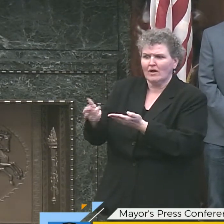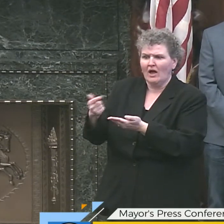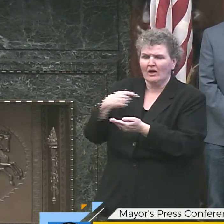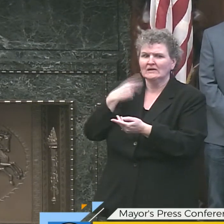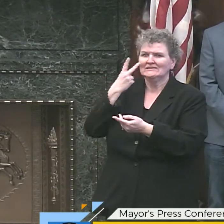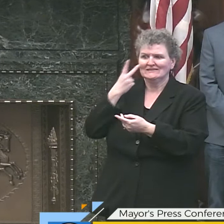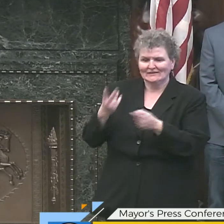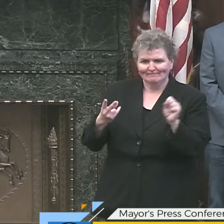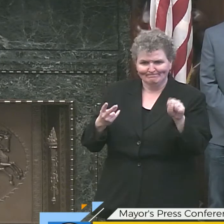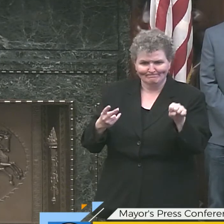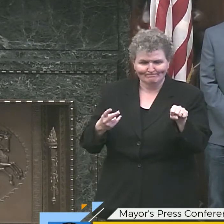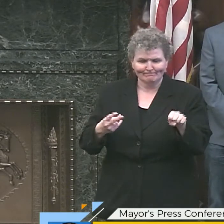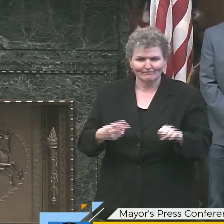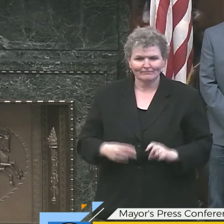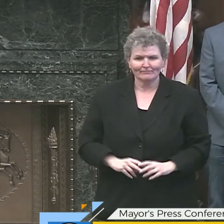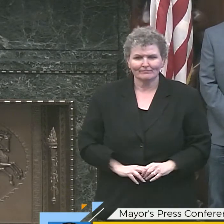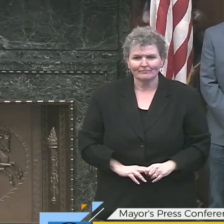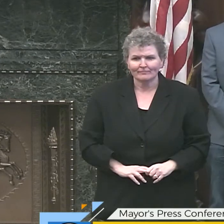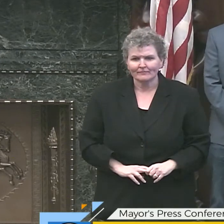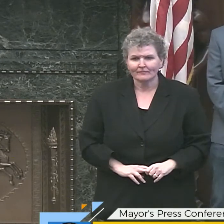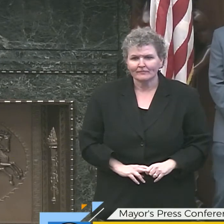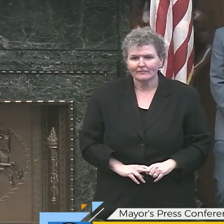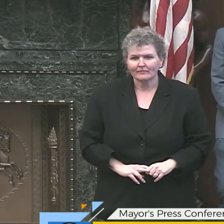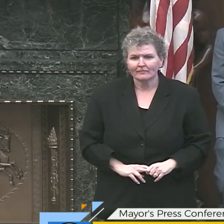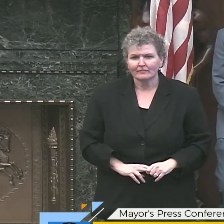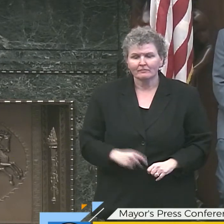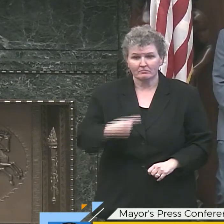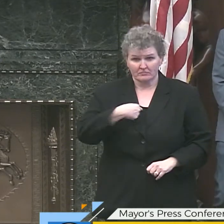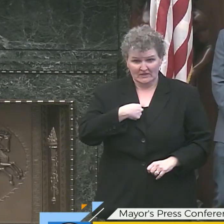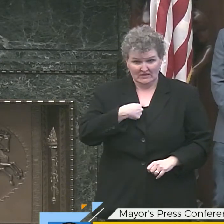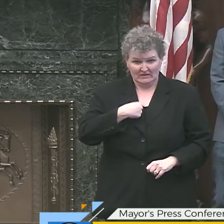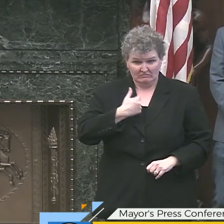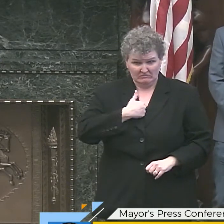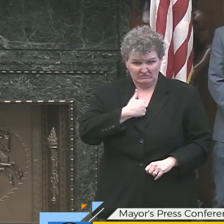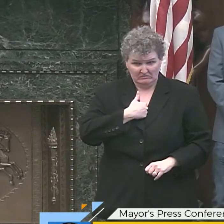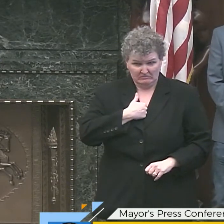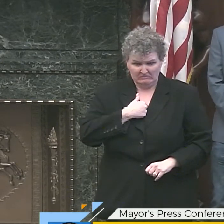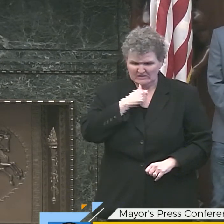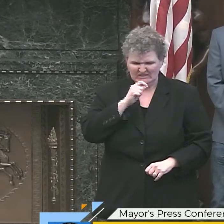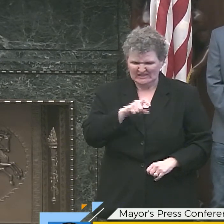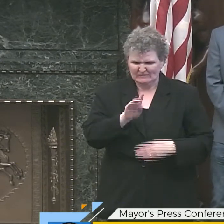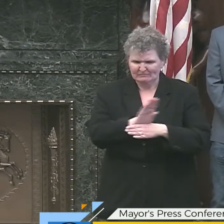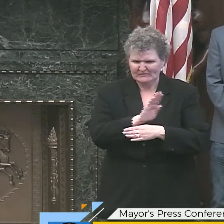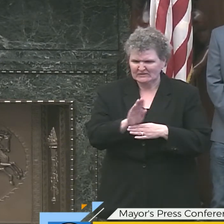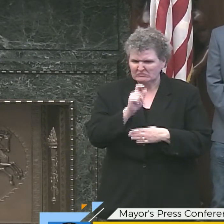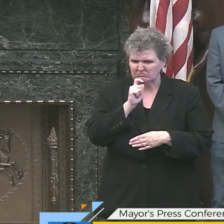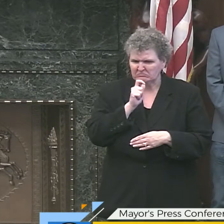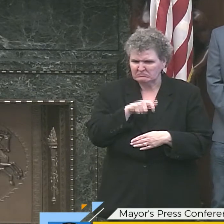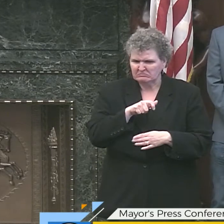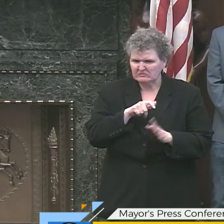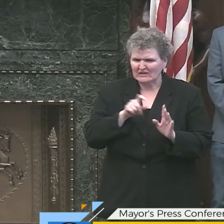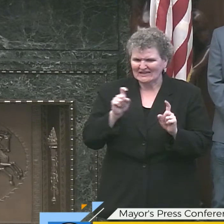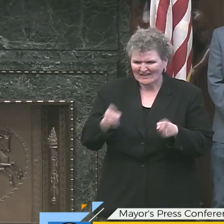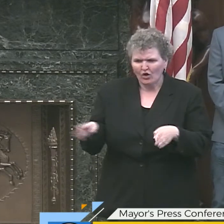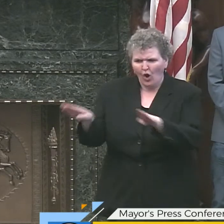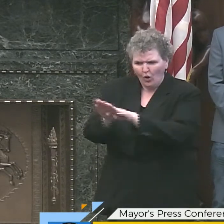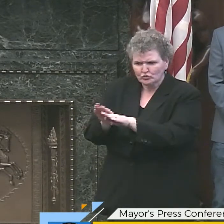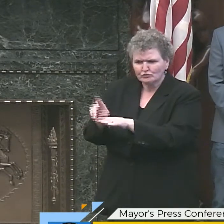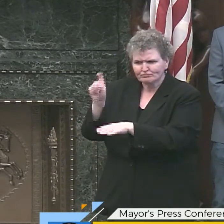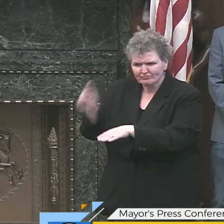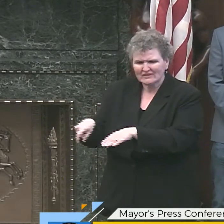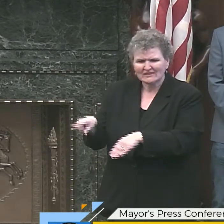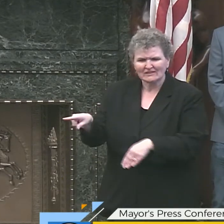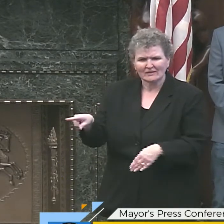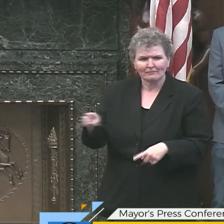don't think it's an essential business, but that's not my call. We do have concerns about more guns